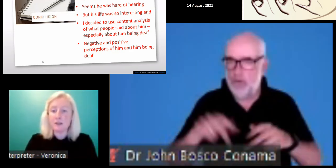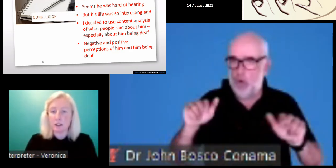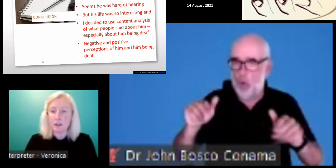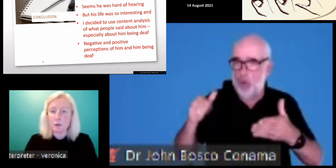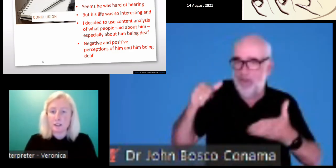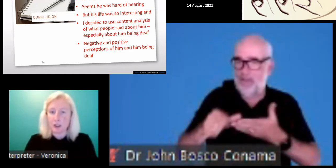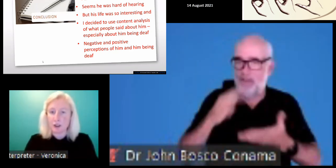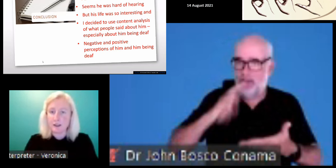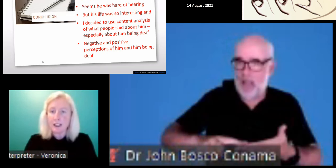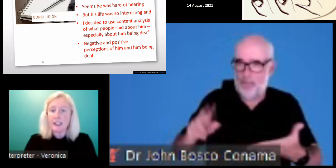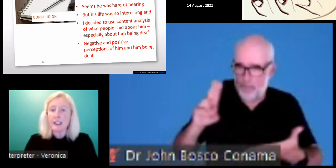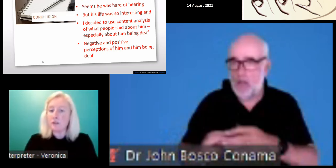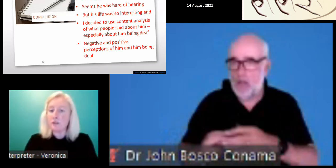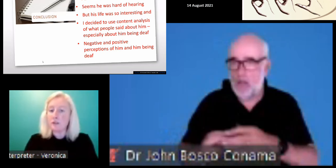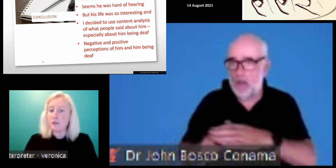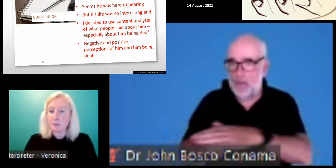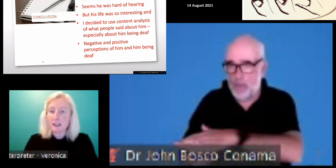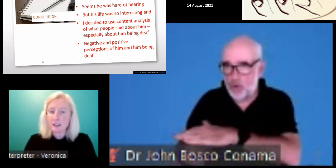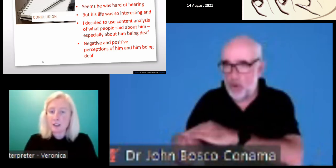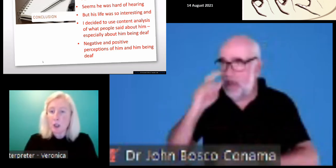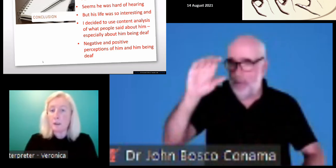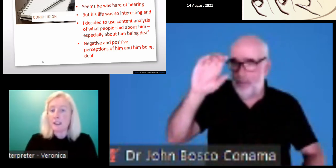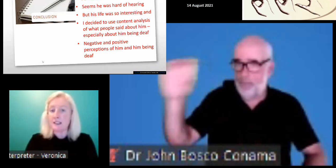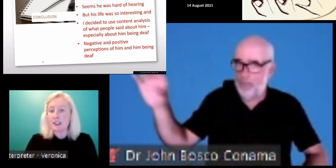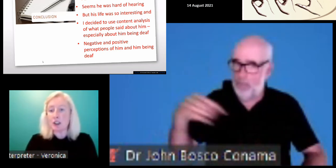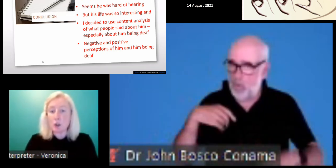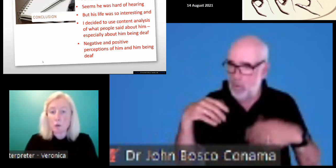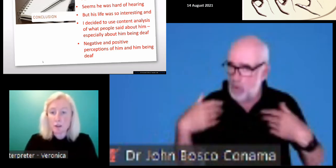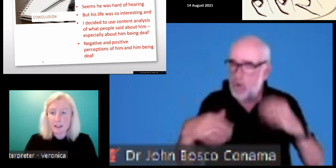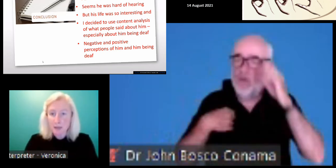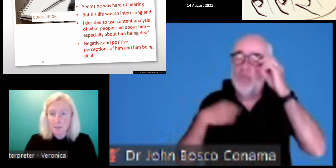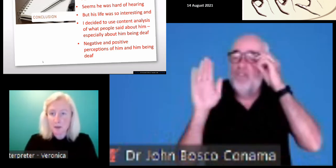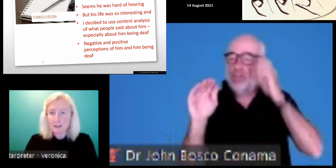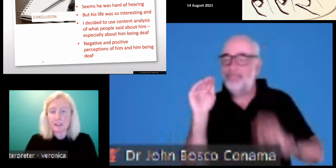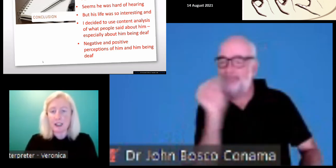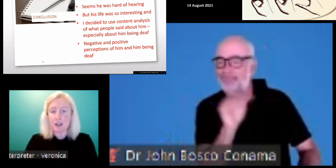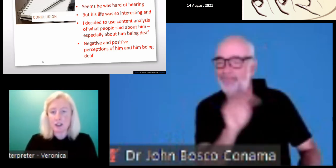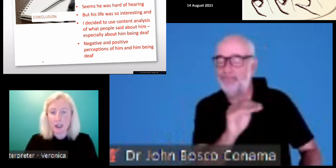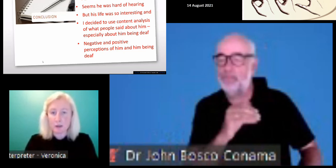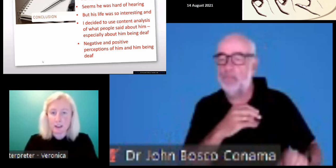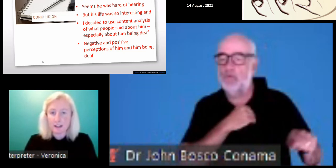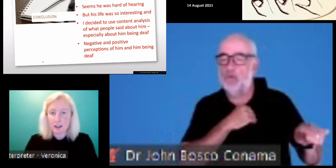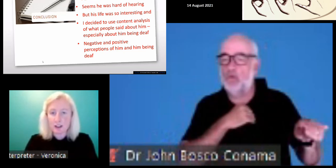peaceful negotiations. He was well respected. We can see the newer stamp that is now in